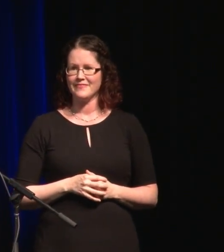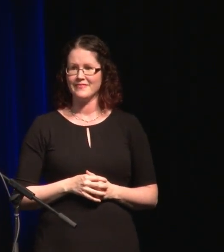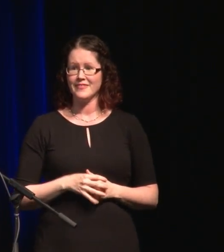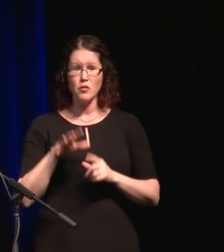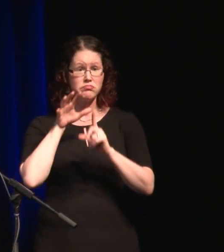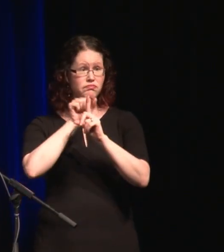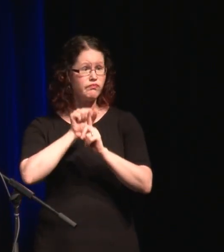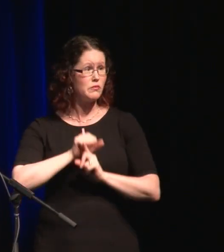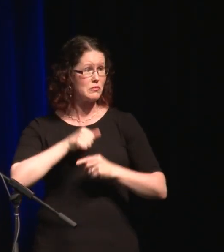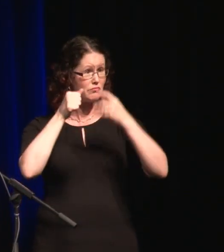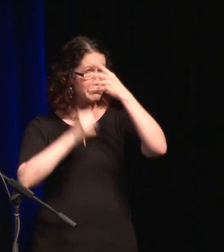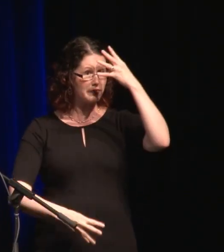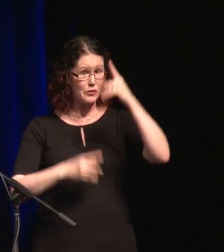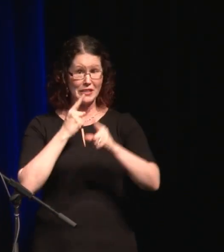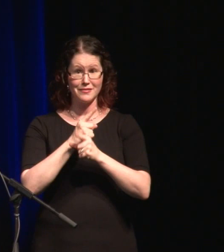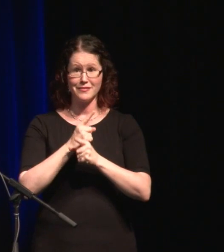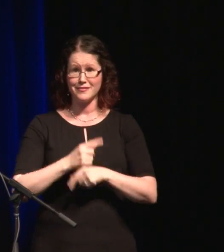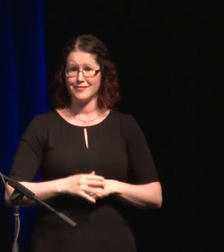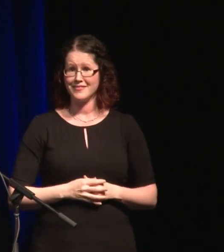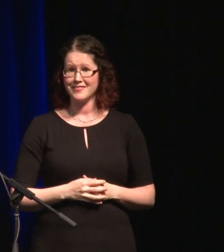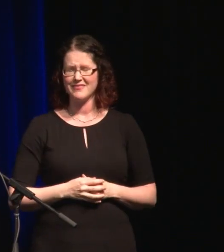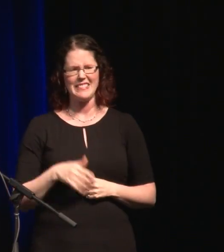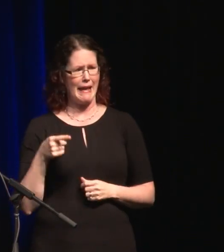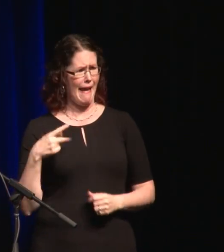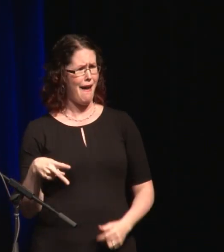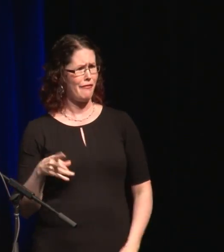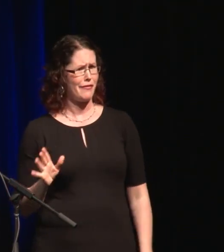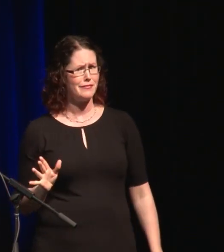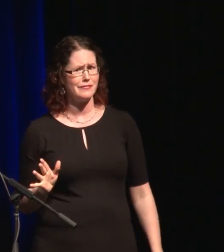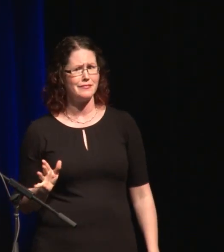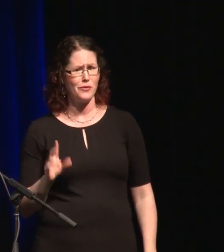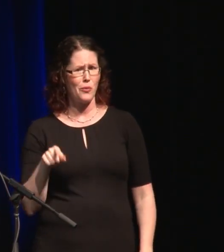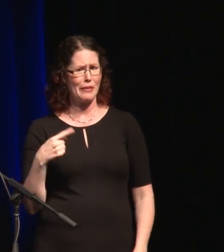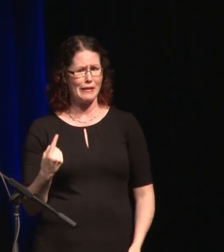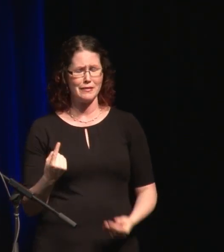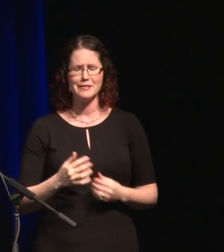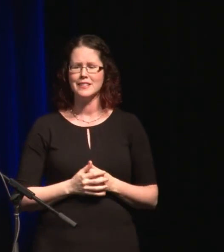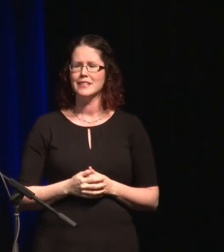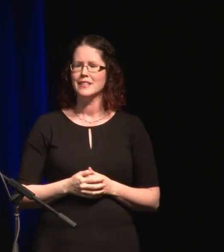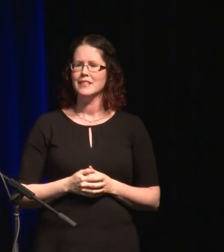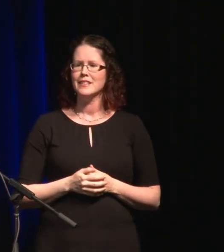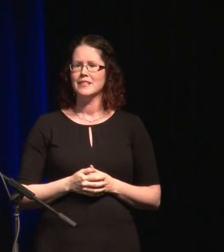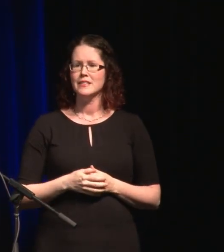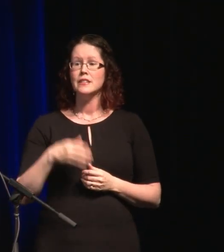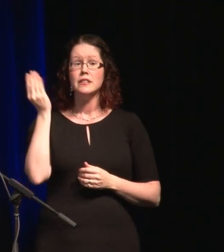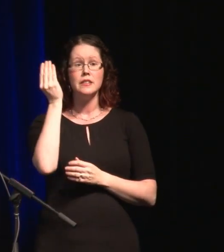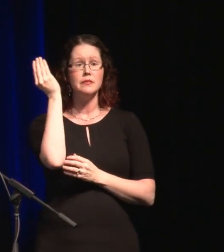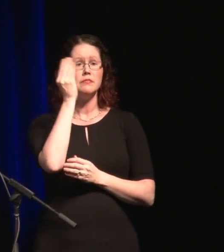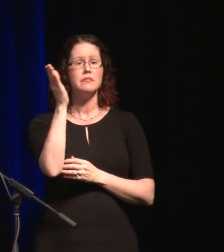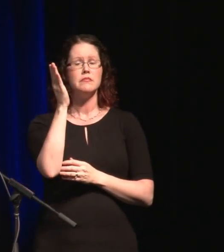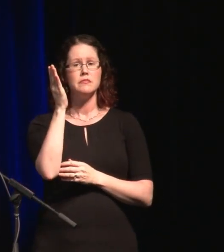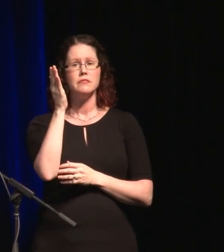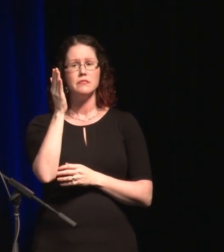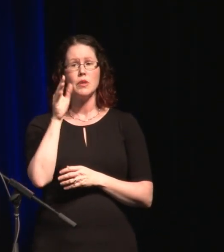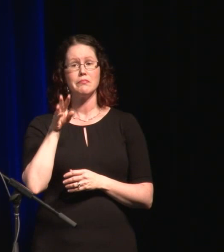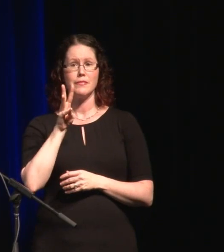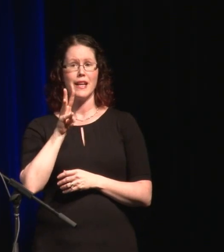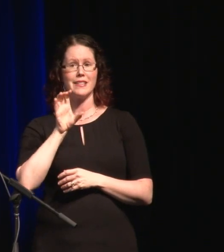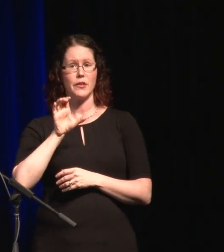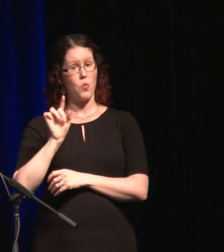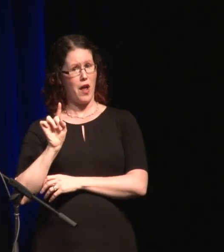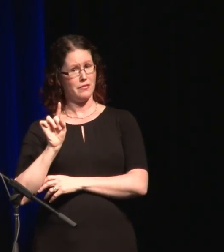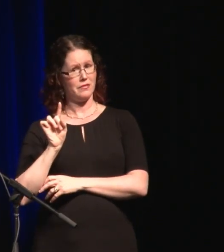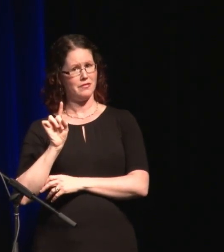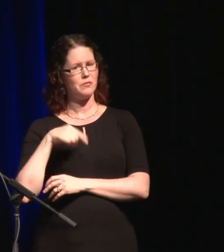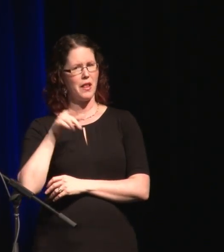So you got all that, right? Okay. That's just half. There are now 600, actually 601, from what I heard from